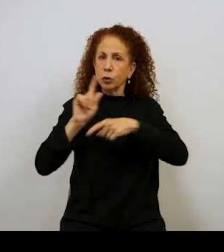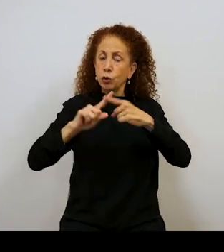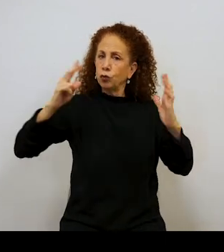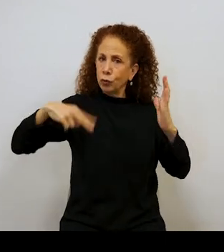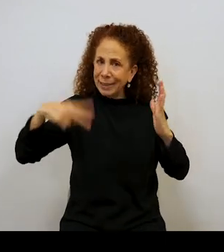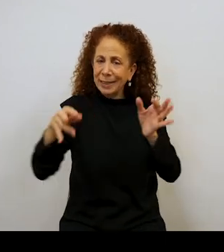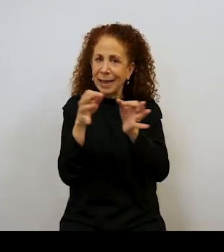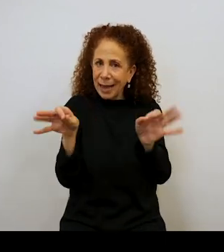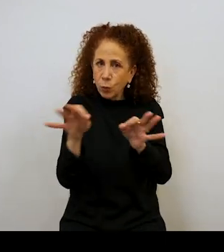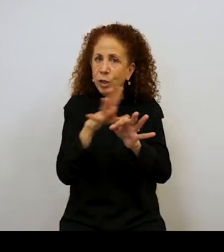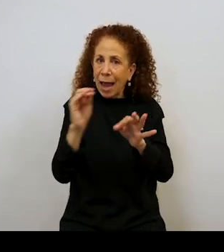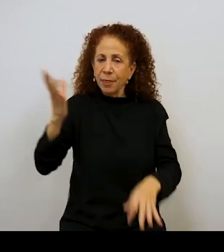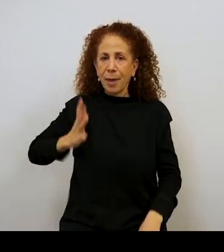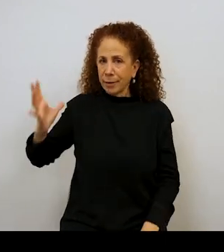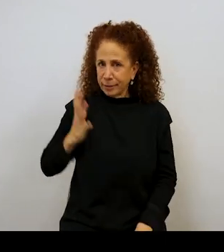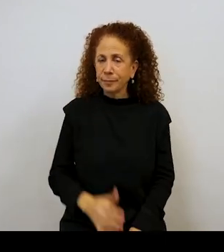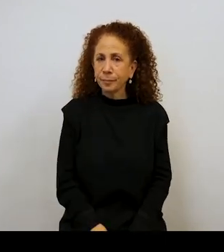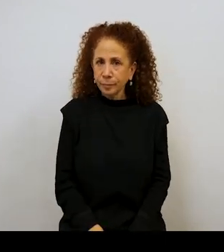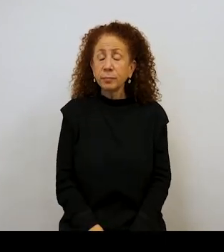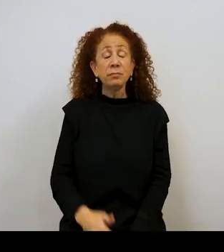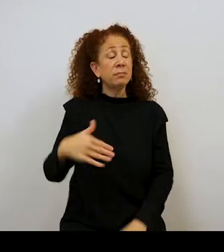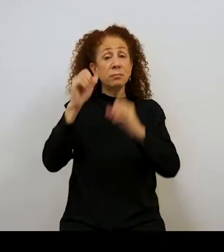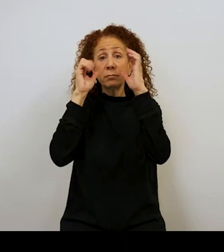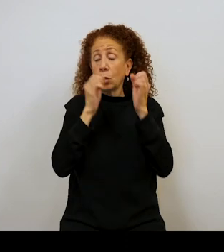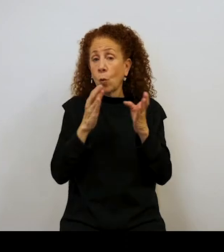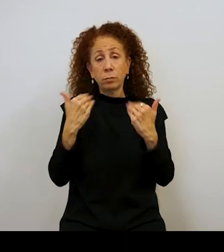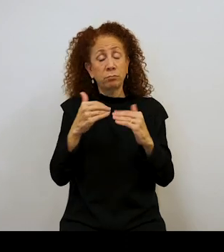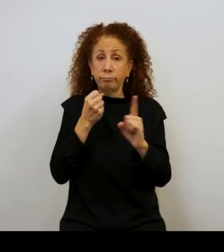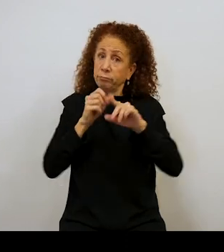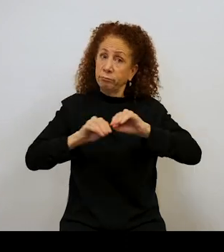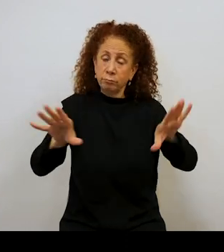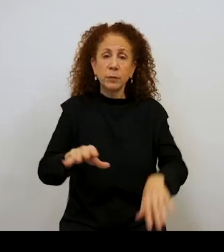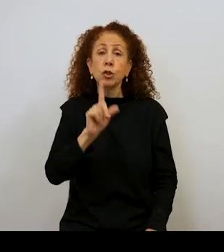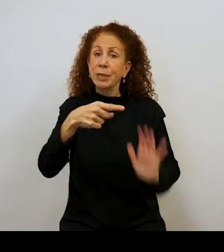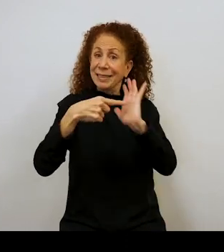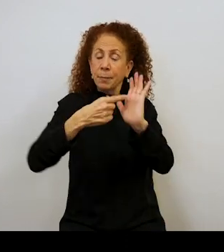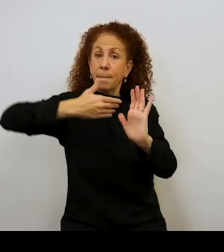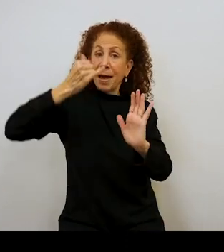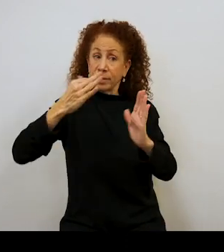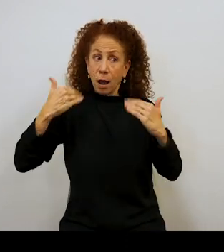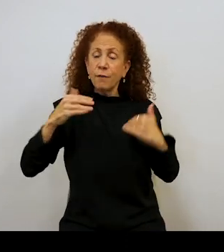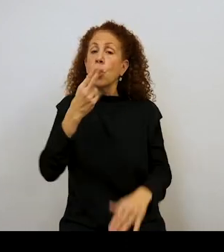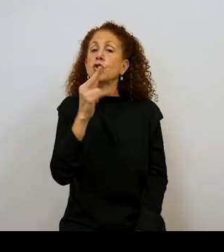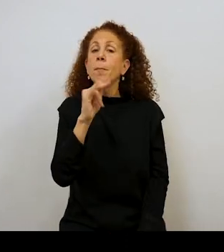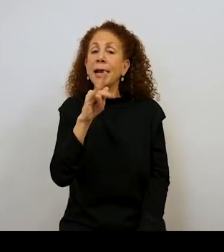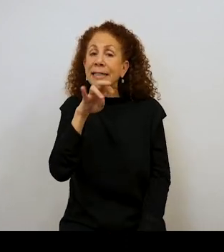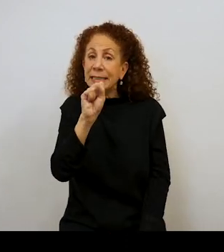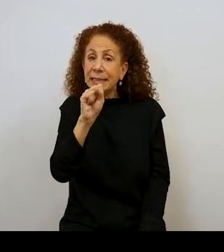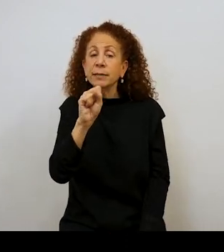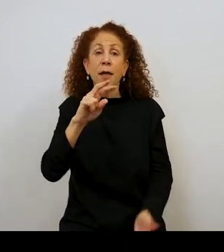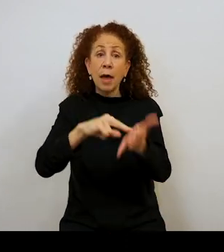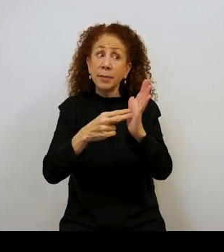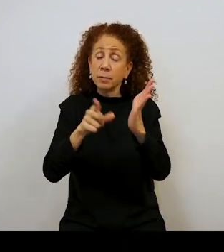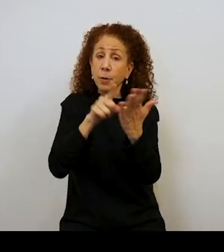reading, language, and the past in truly remarkable ways. She exemplifies the best of the humanities, and that includes